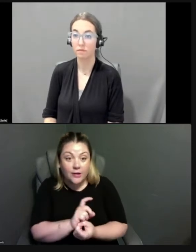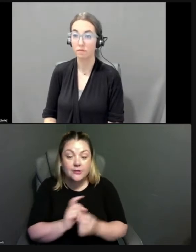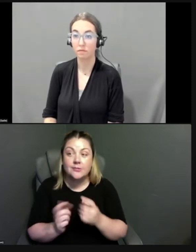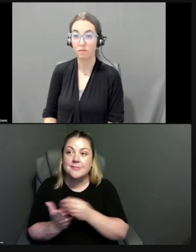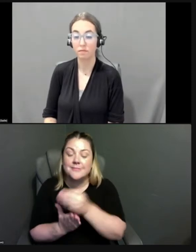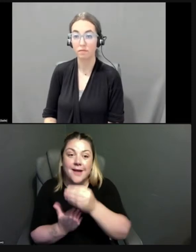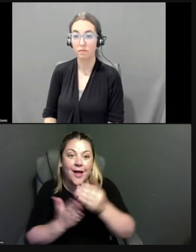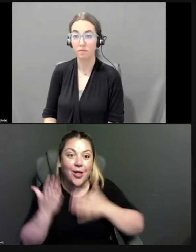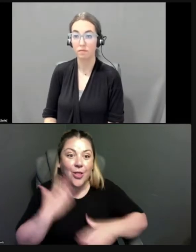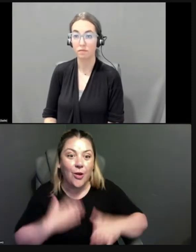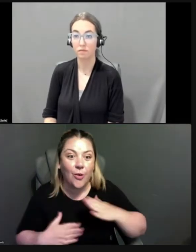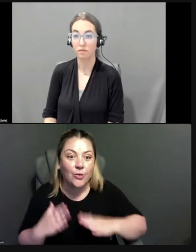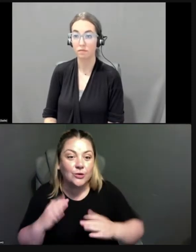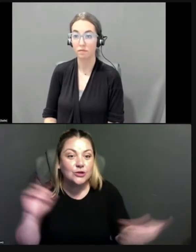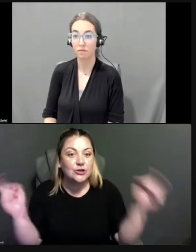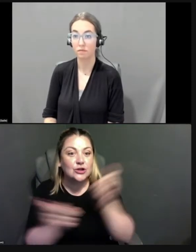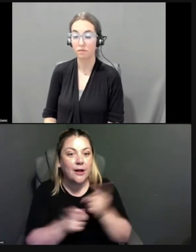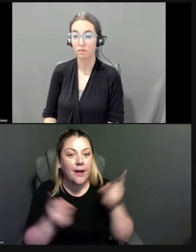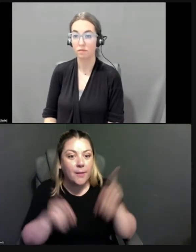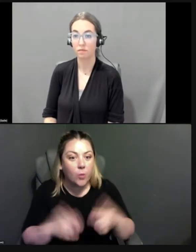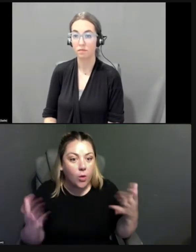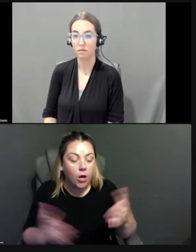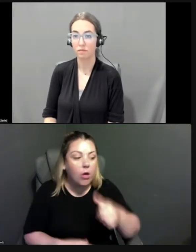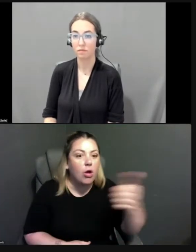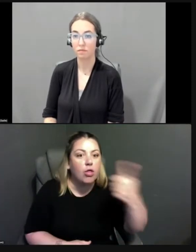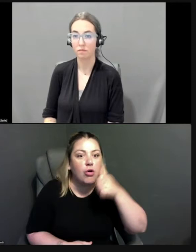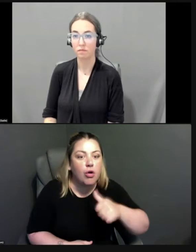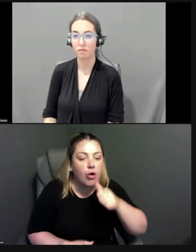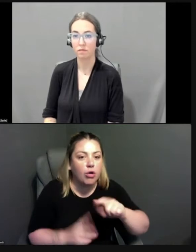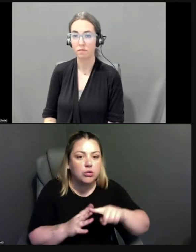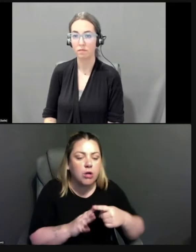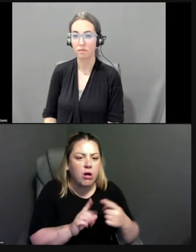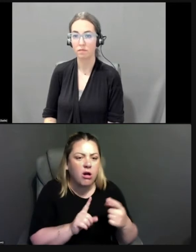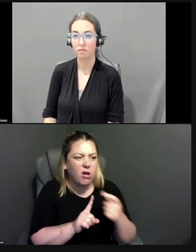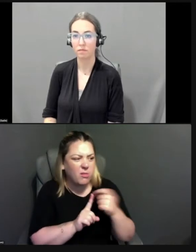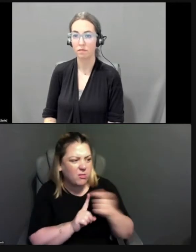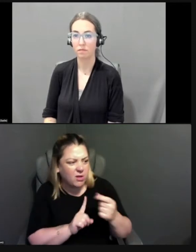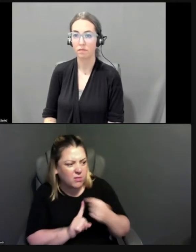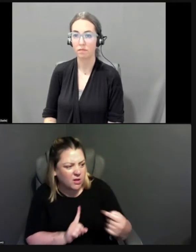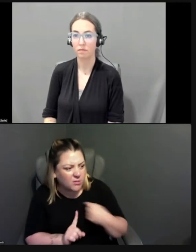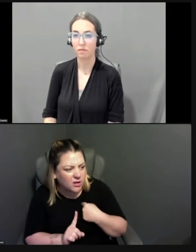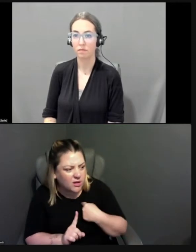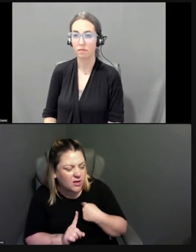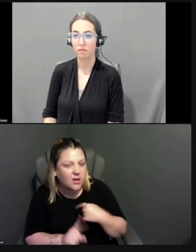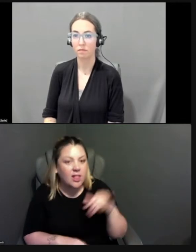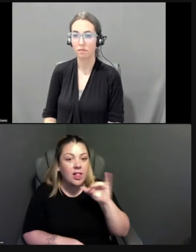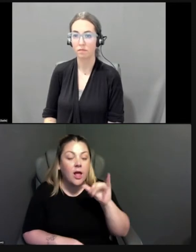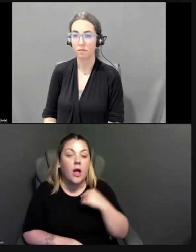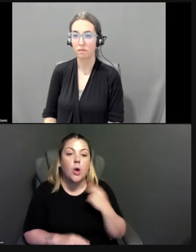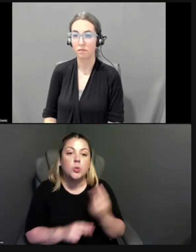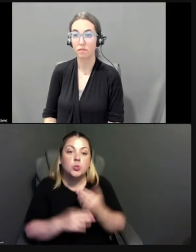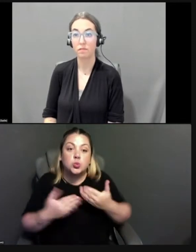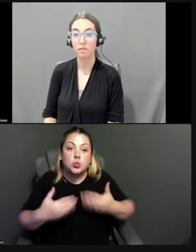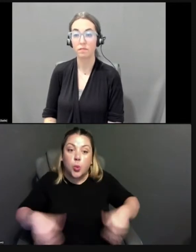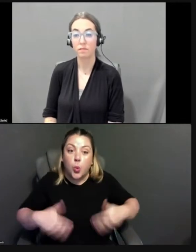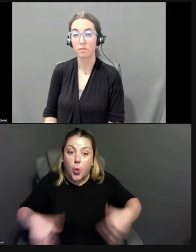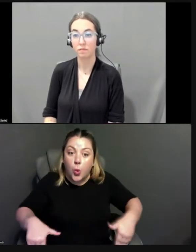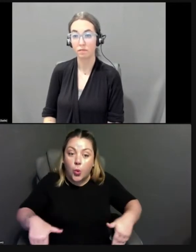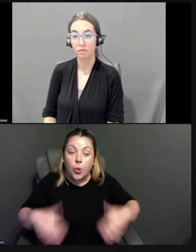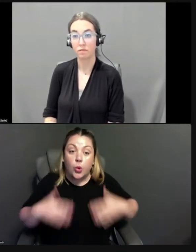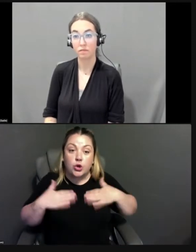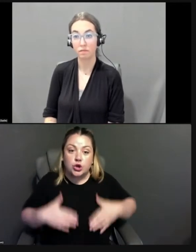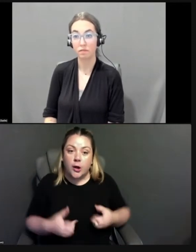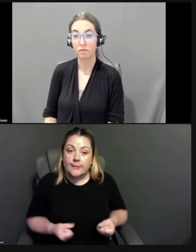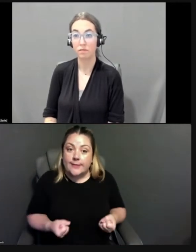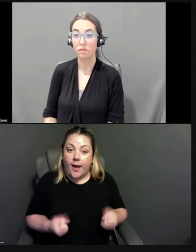of harassment from other girls about things like if I wore shorts or if I wore a form-fitting